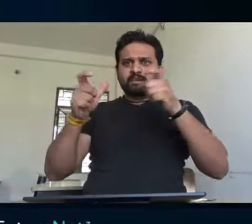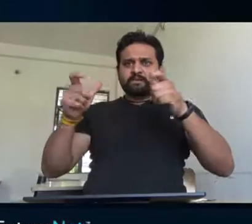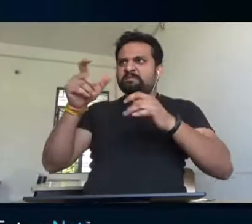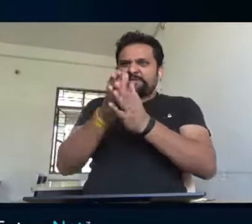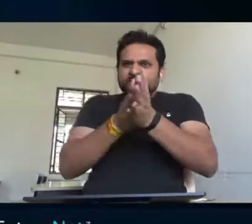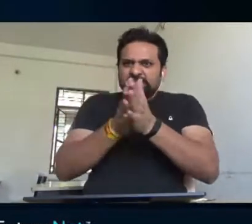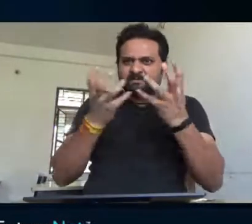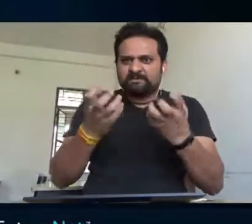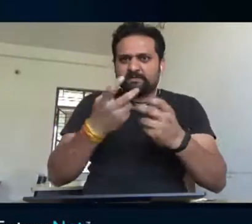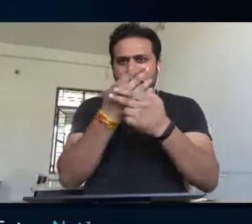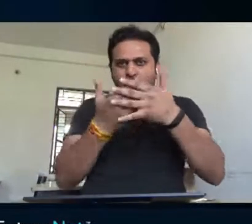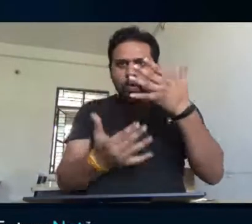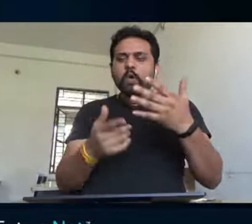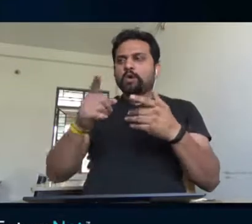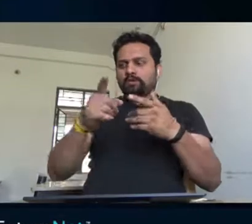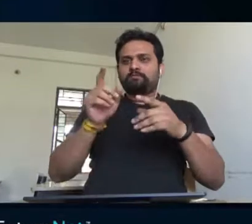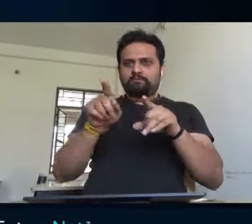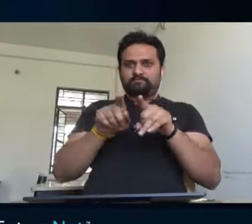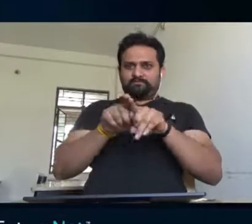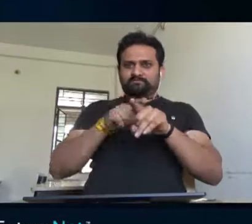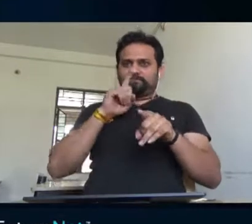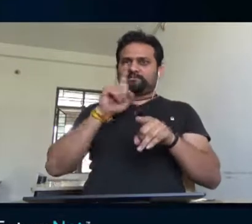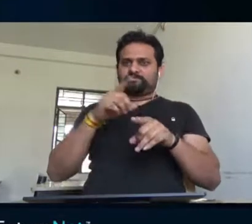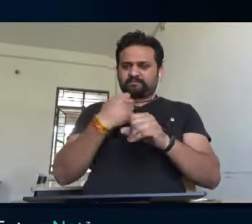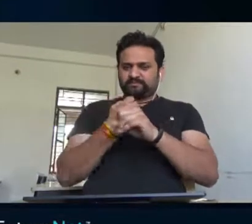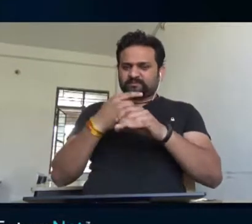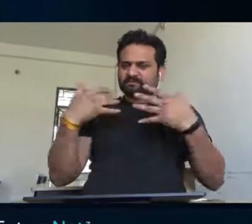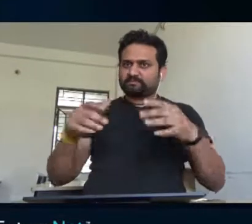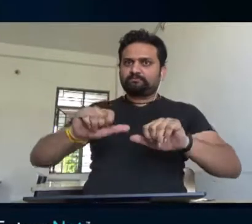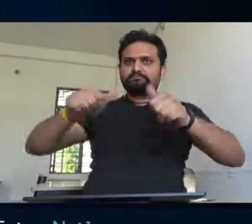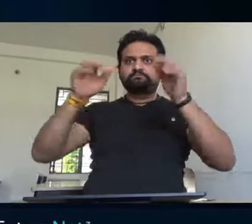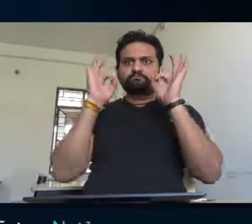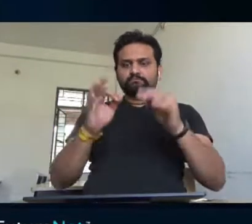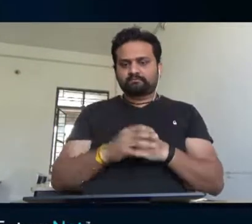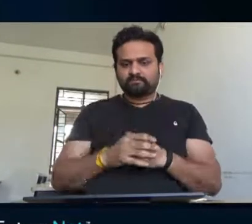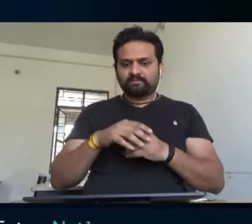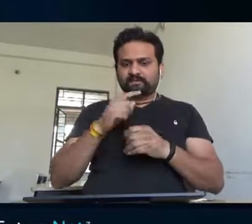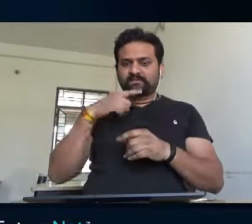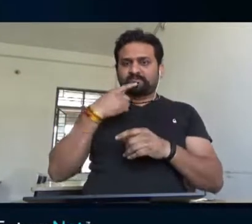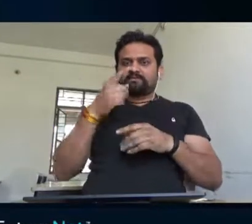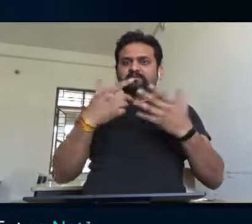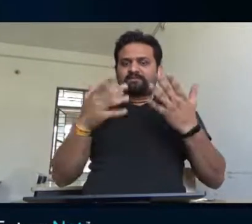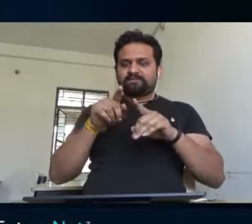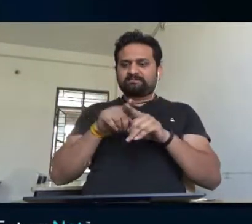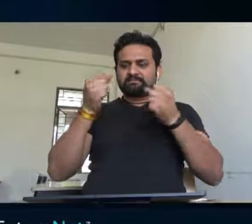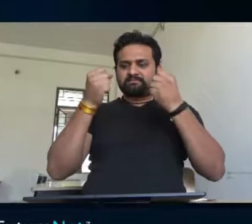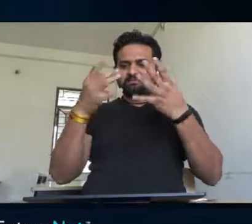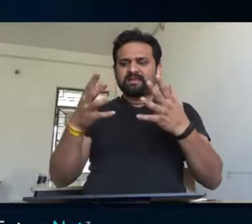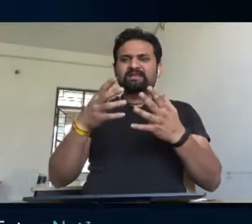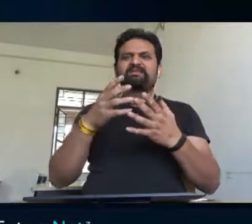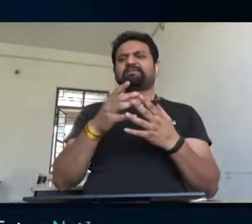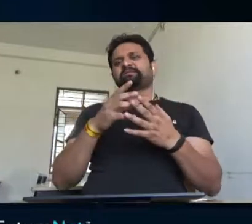crazy, and the results was really amazing. Now I speak about these big guys, but also we had